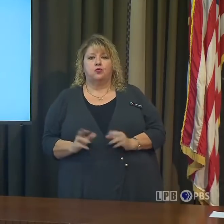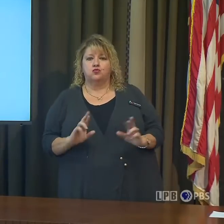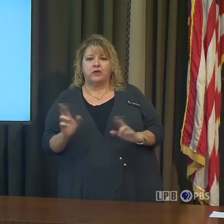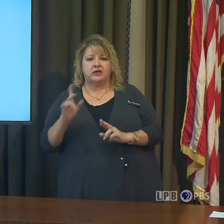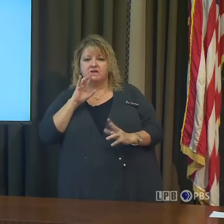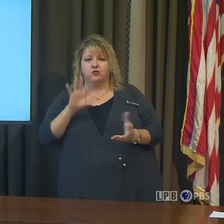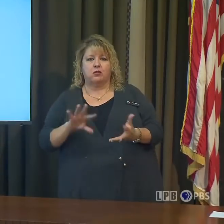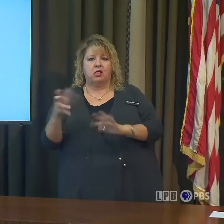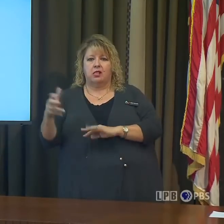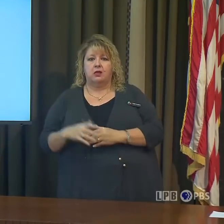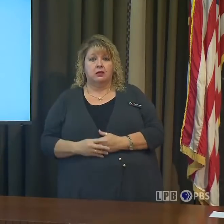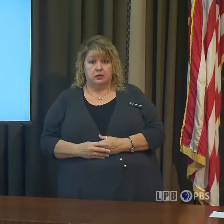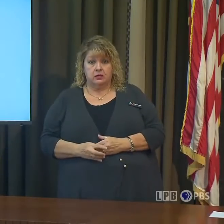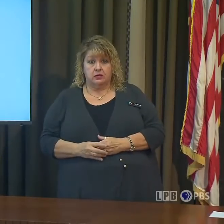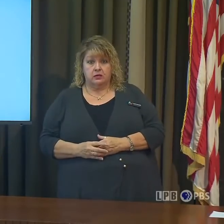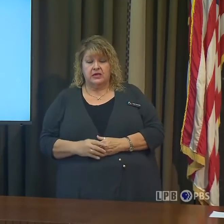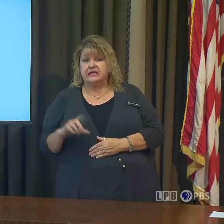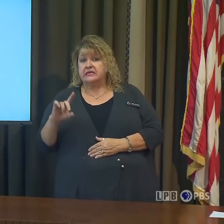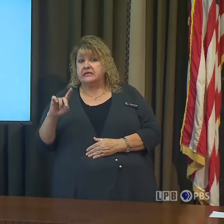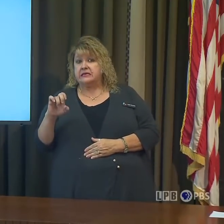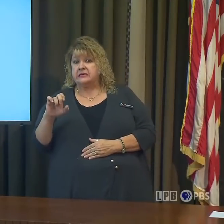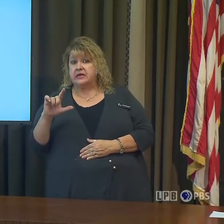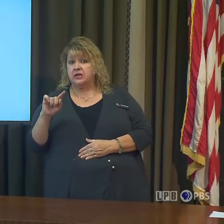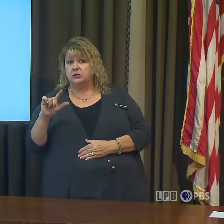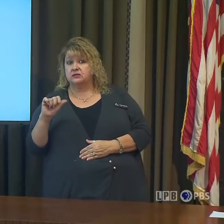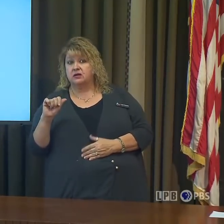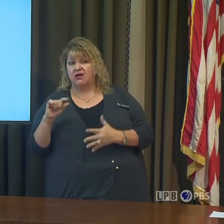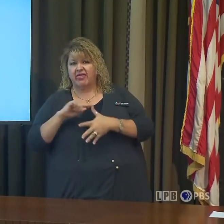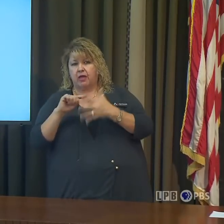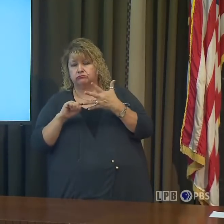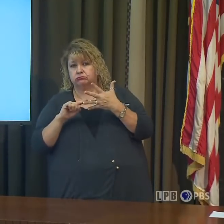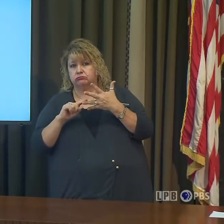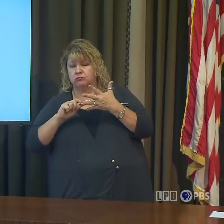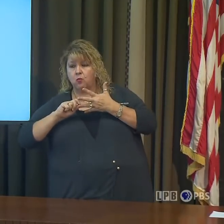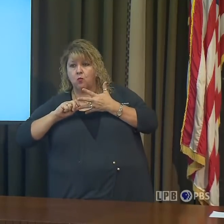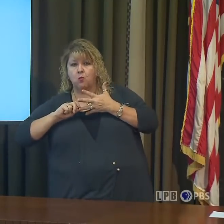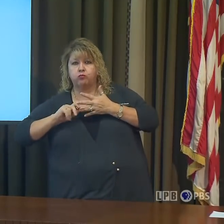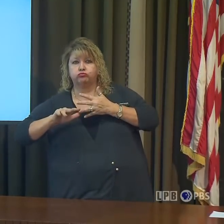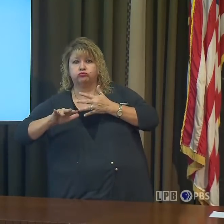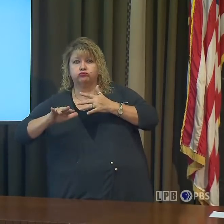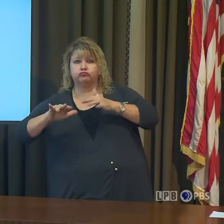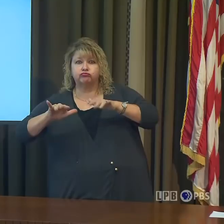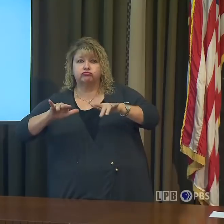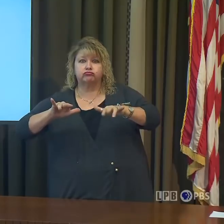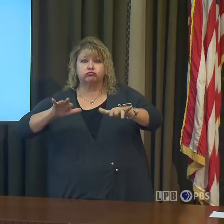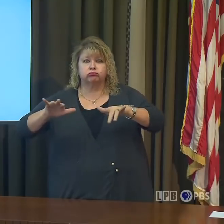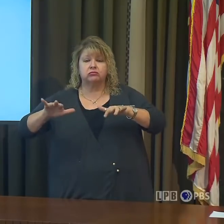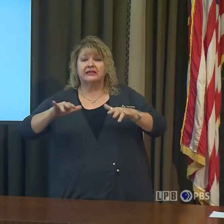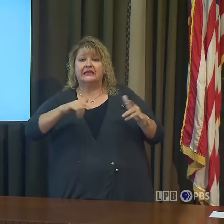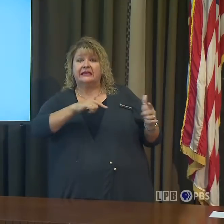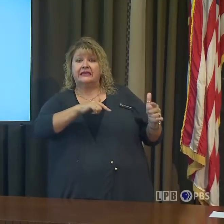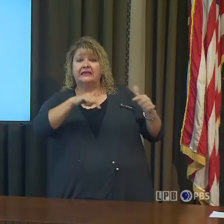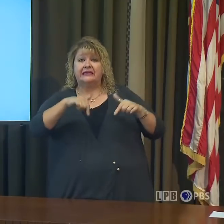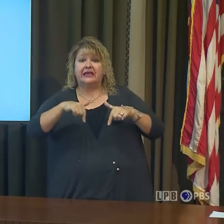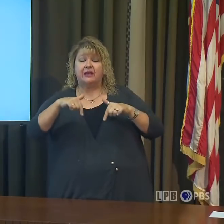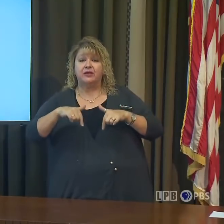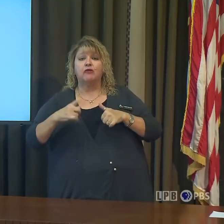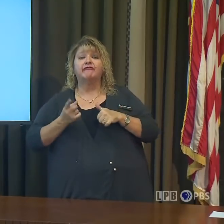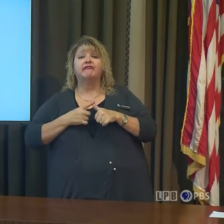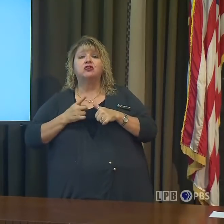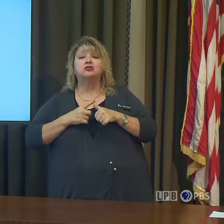as Delta variant has swept across the country, it was here in greater numbers